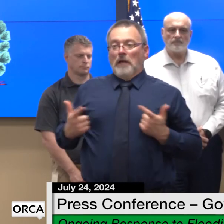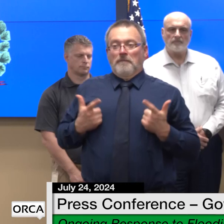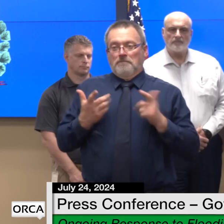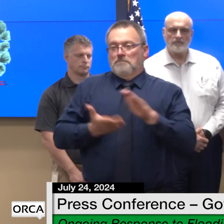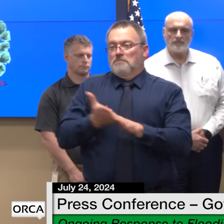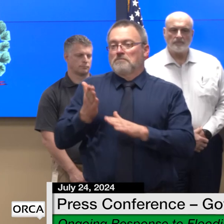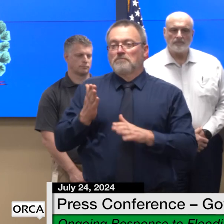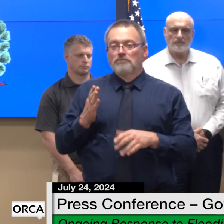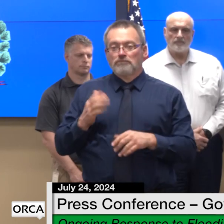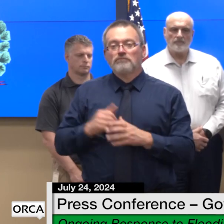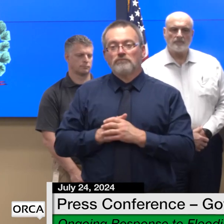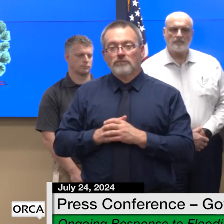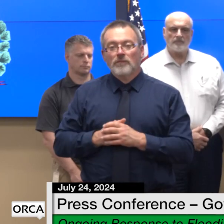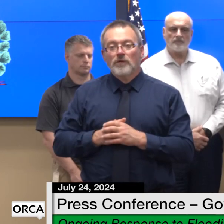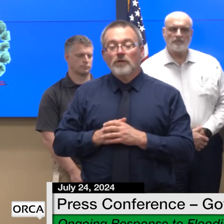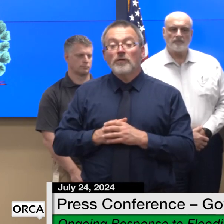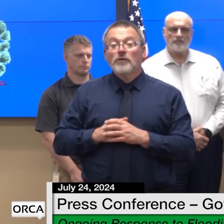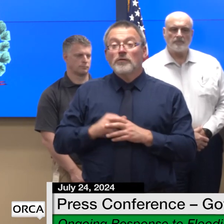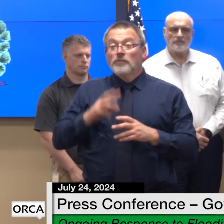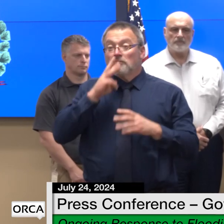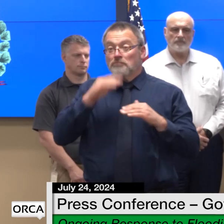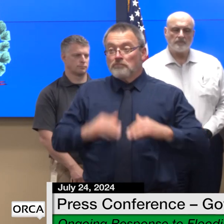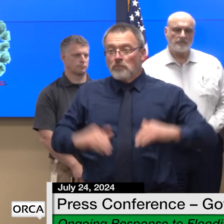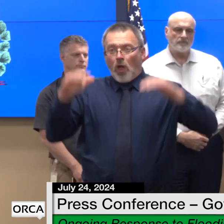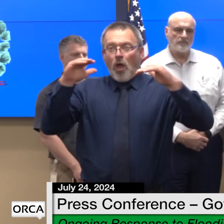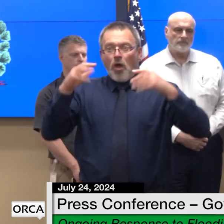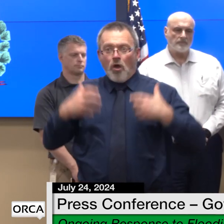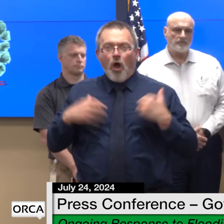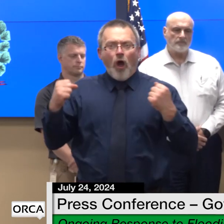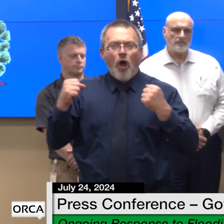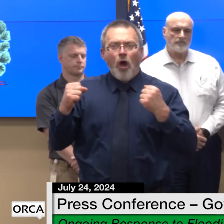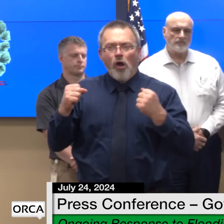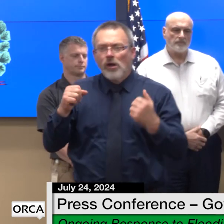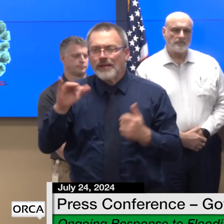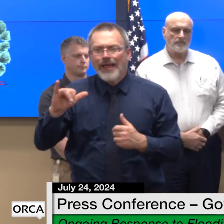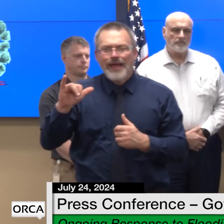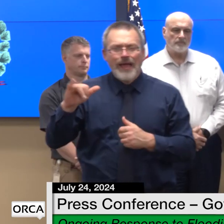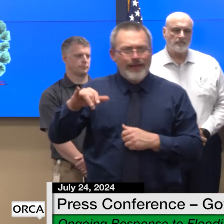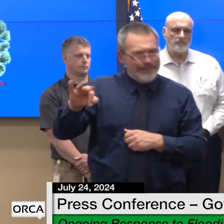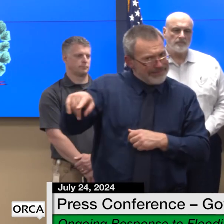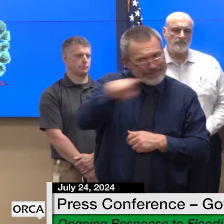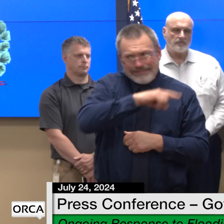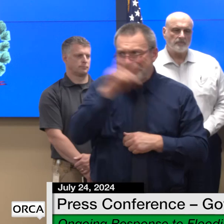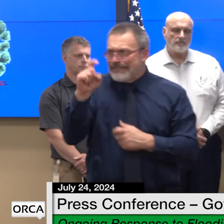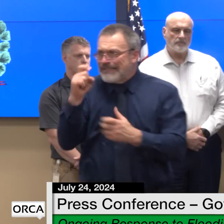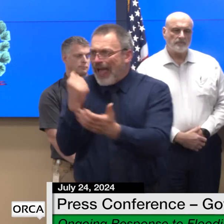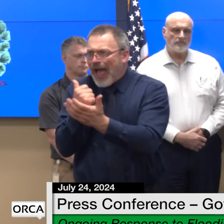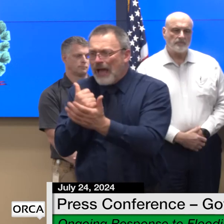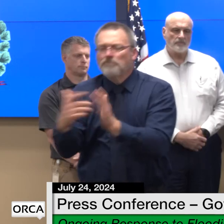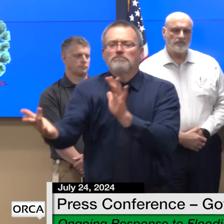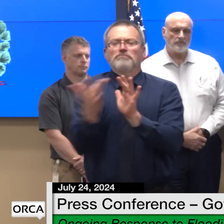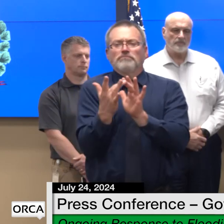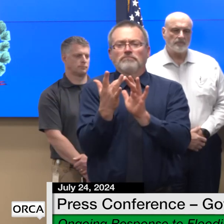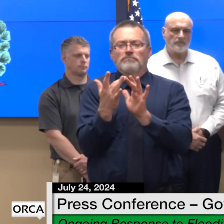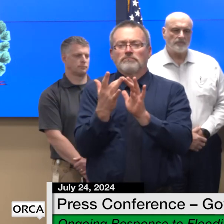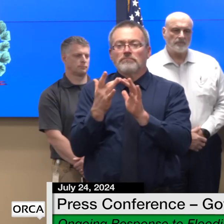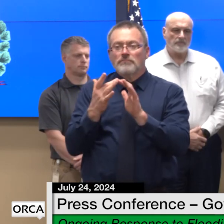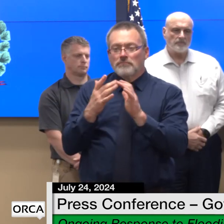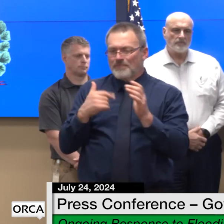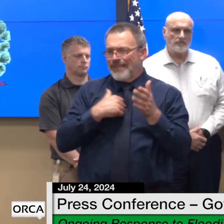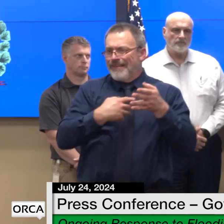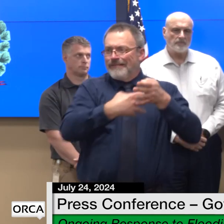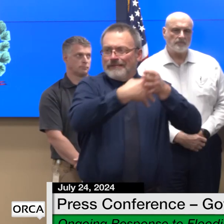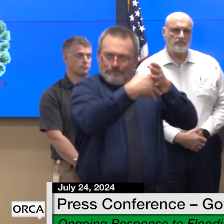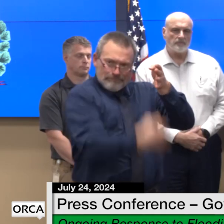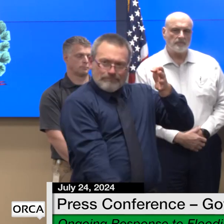recovery efforts, we encourage Vermonters to contact us for assistance. A full list of resources is on the agency's